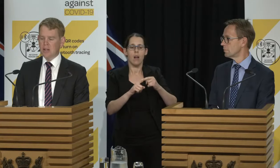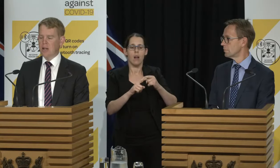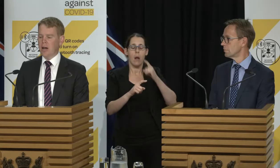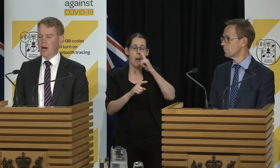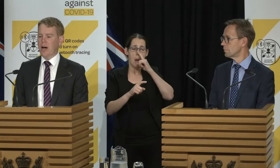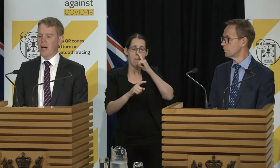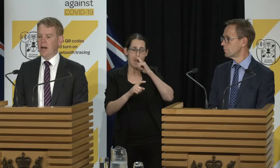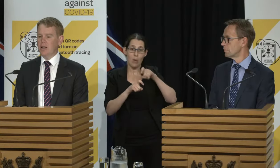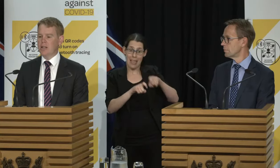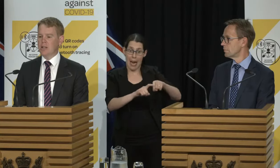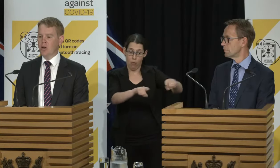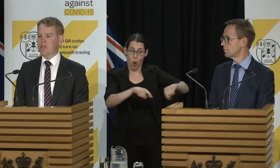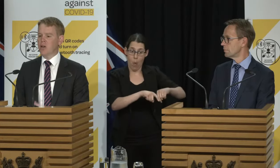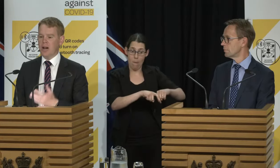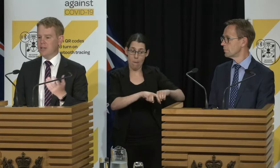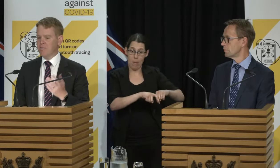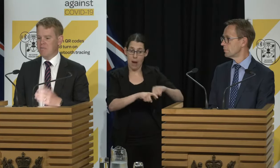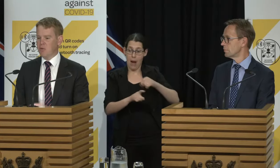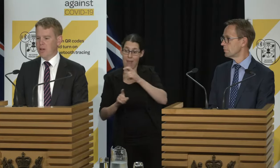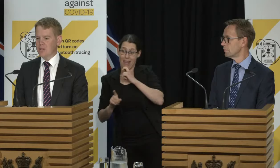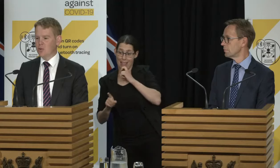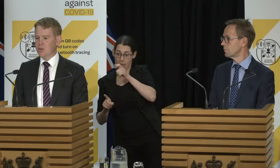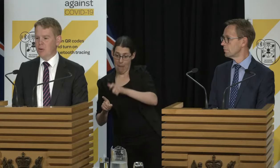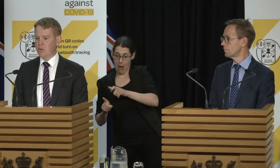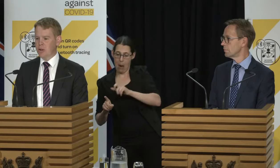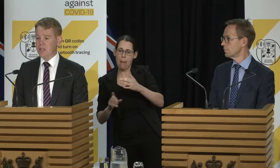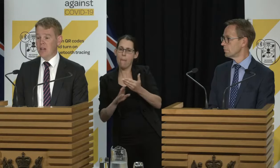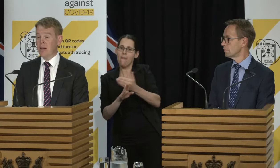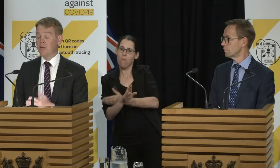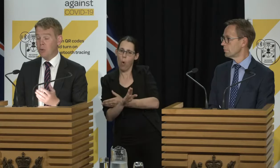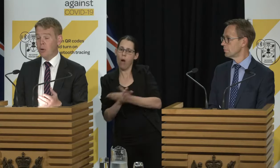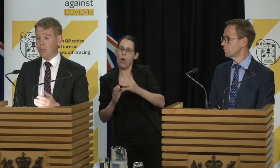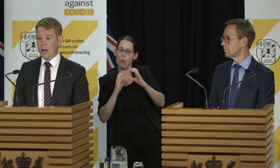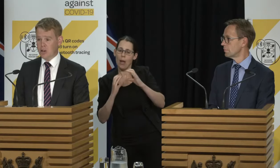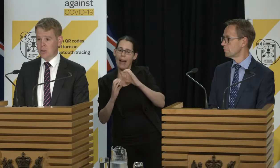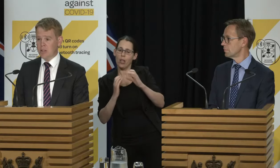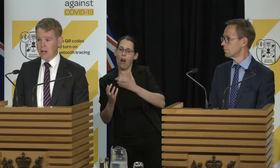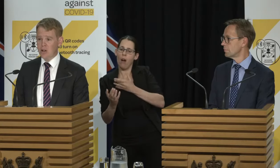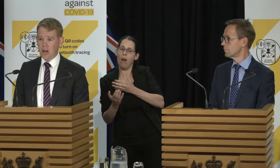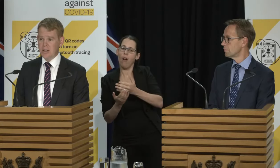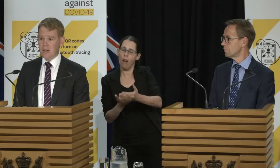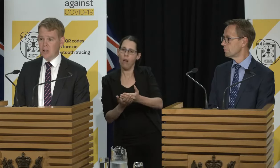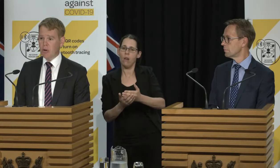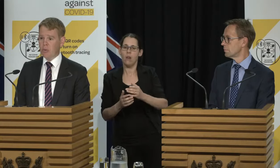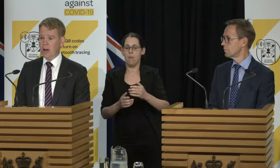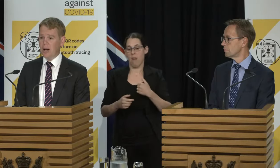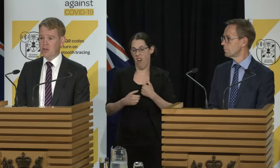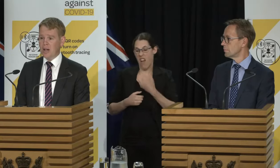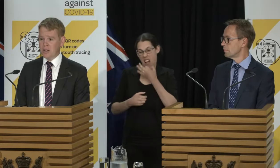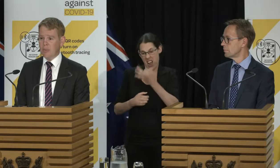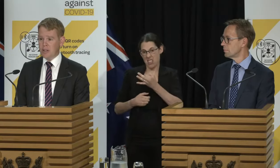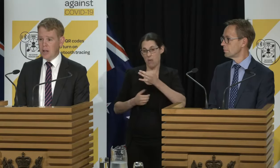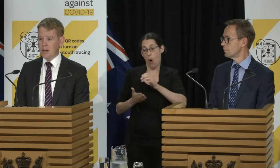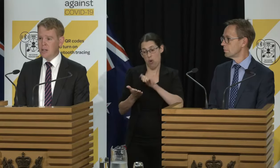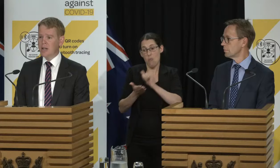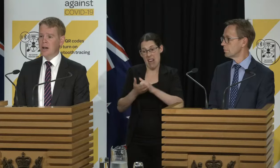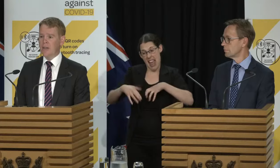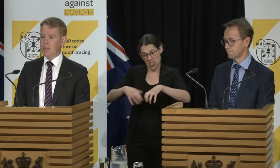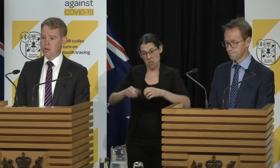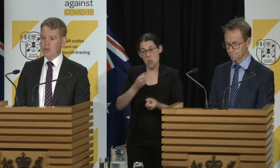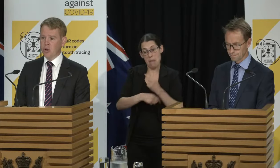that, and obviously I asked for that to be fully investigated and for appropriate action to be taken. I understand that appropriate action has now been